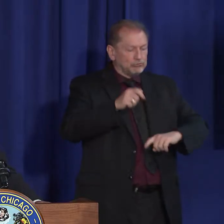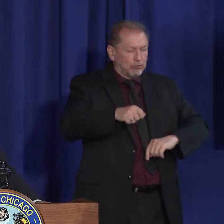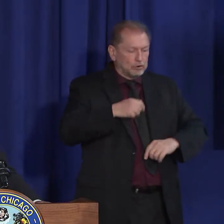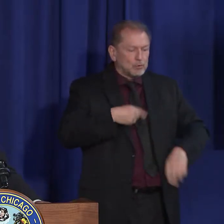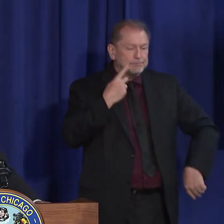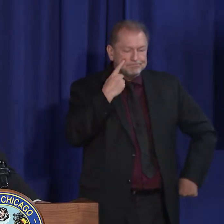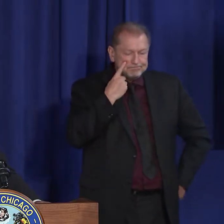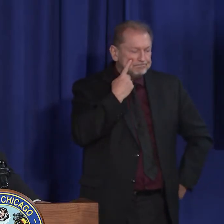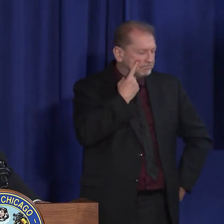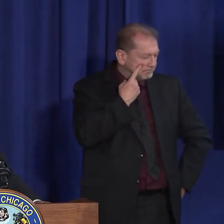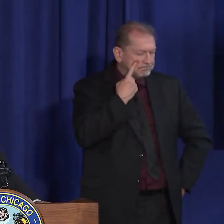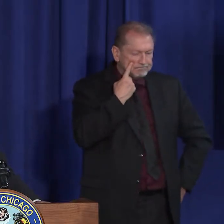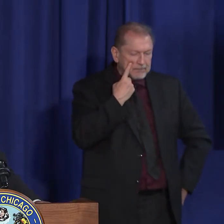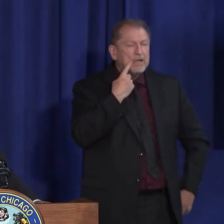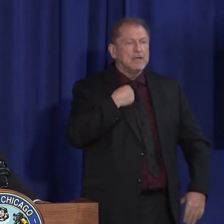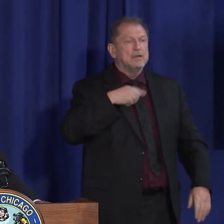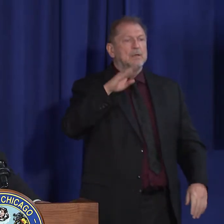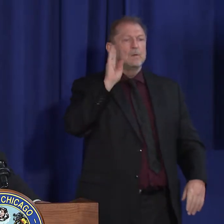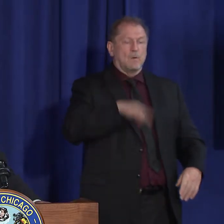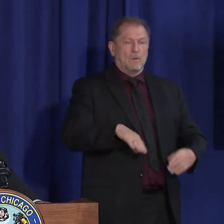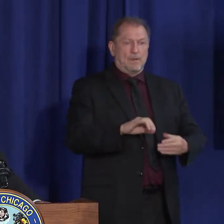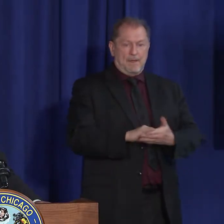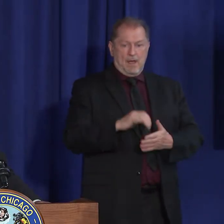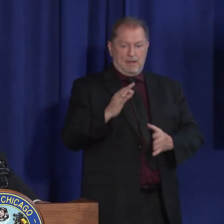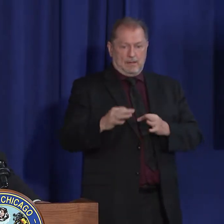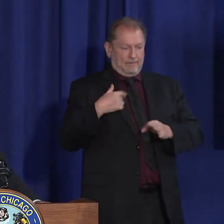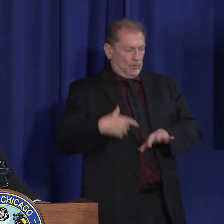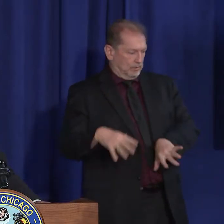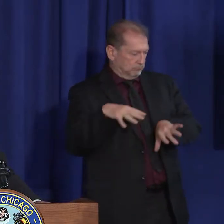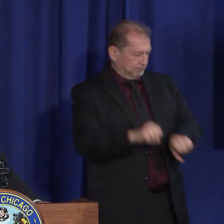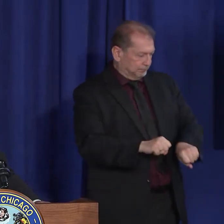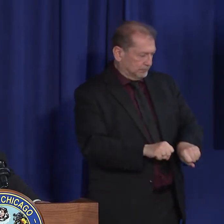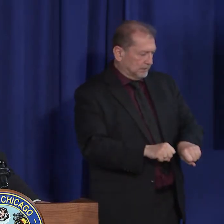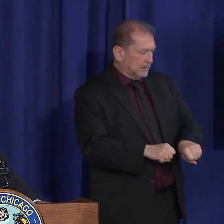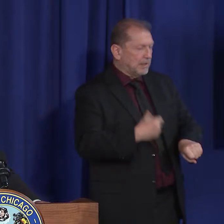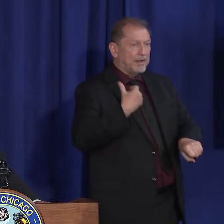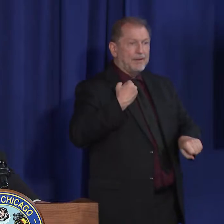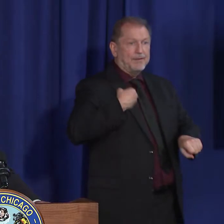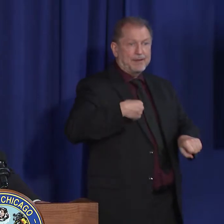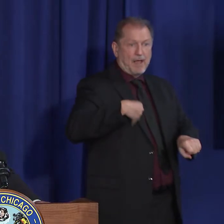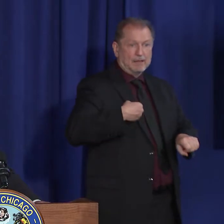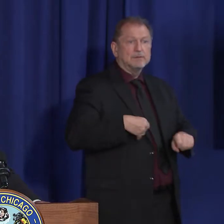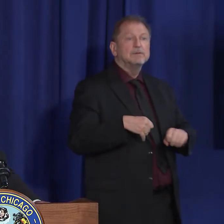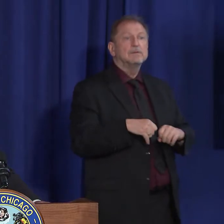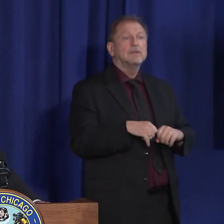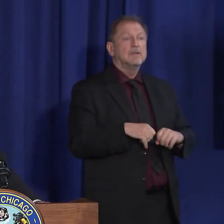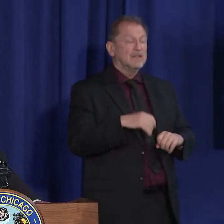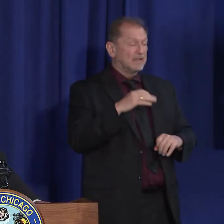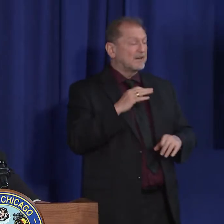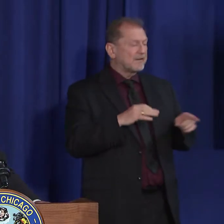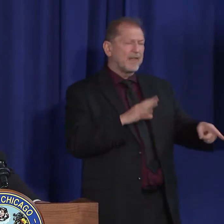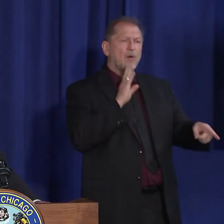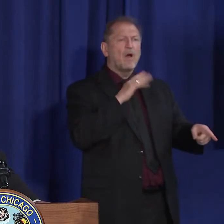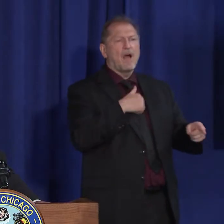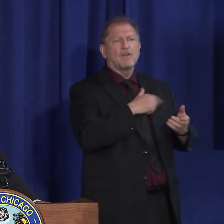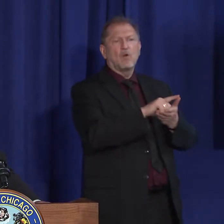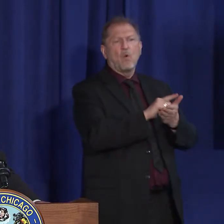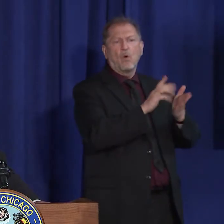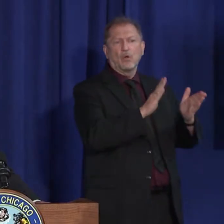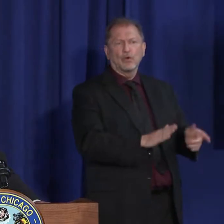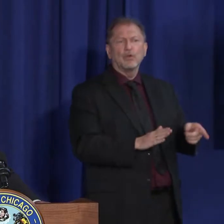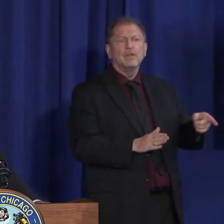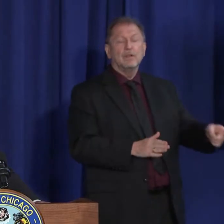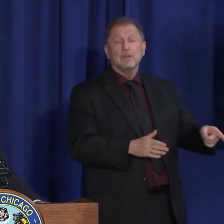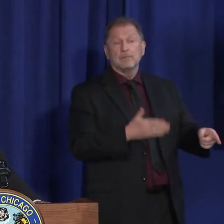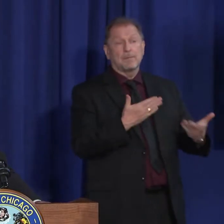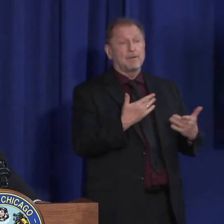will be made, and I don't have any doubt whatsoever that a defendant that we name in a lawsuit is going to have representation, probably from